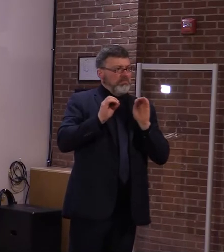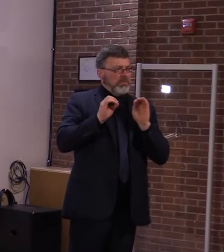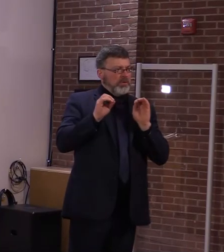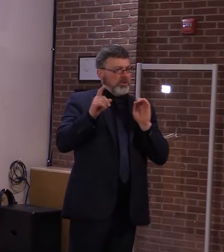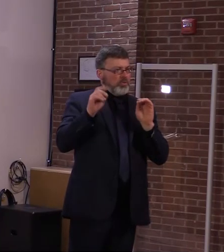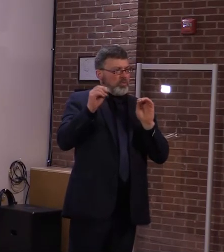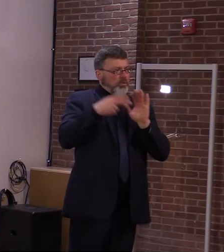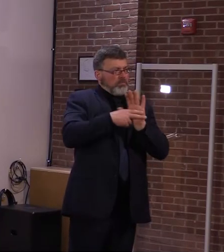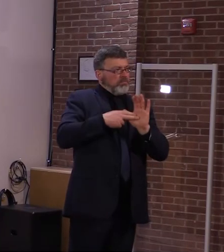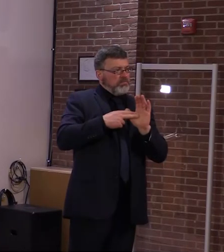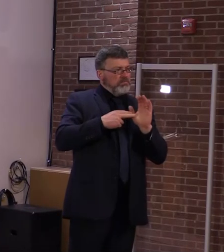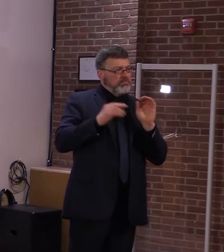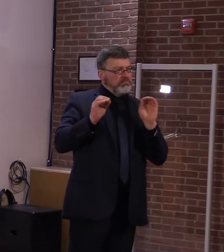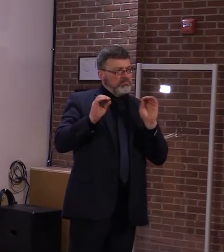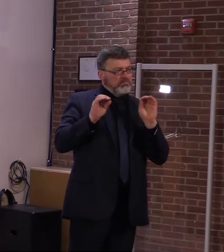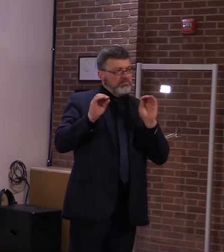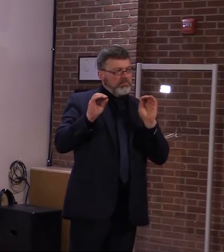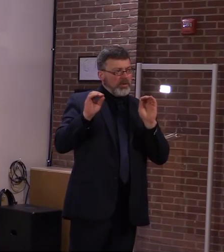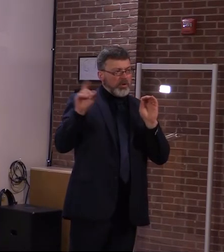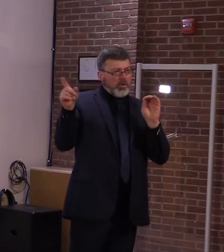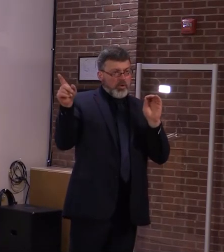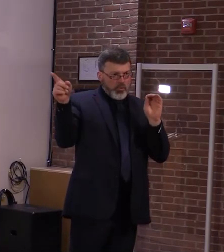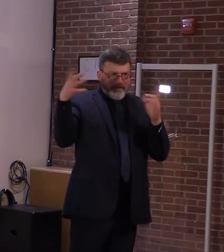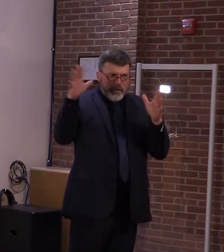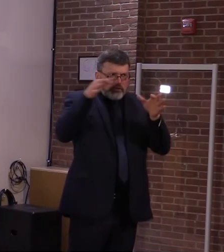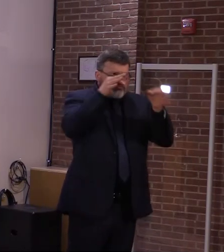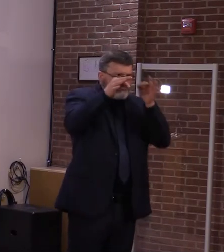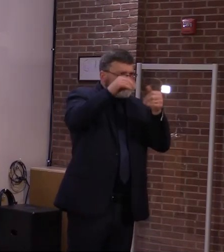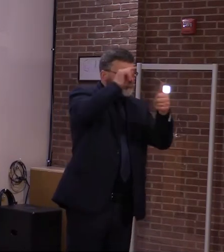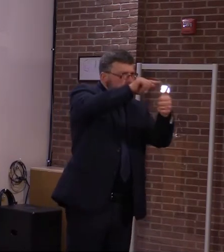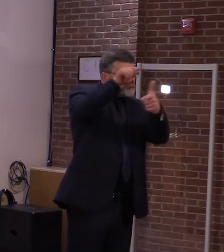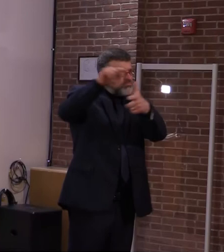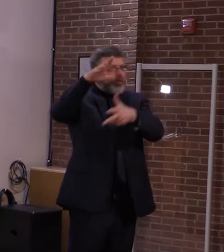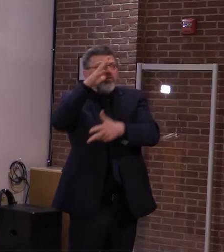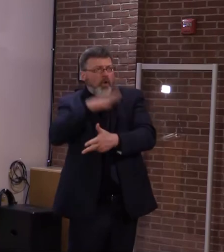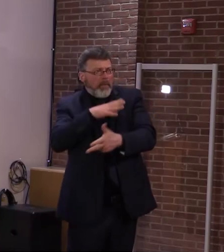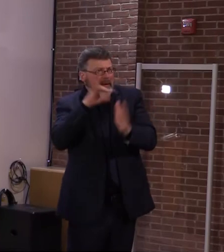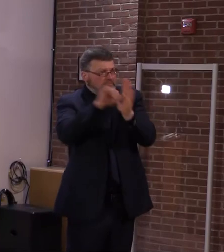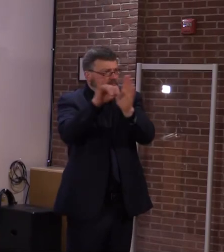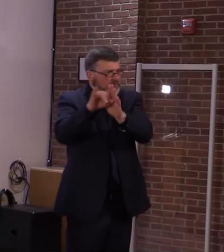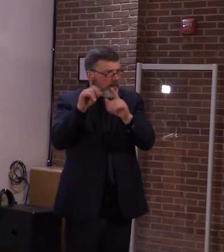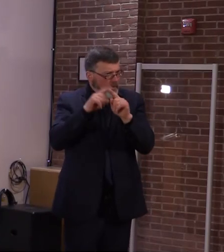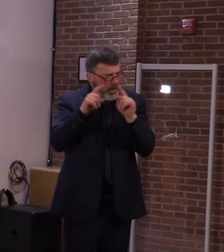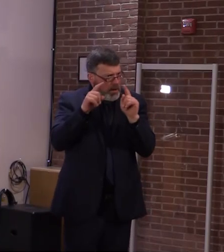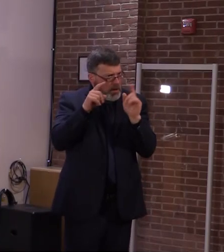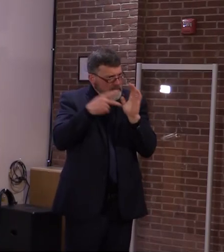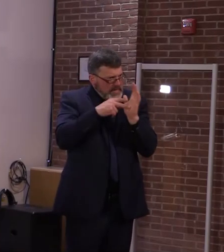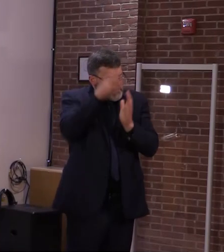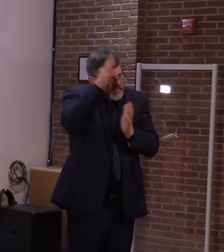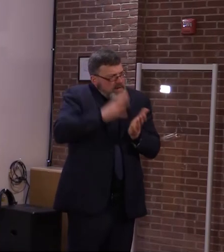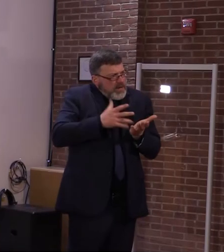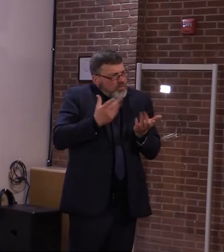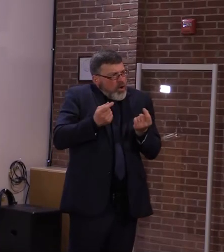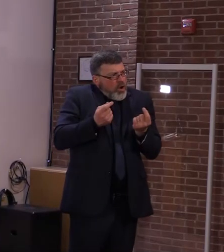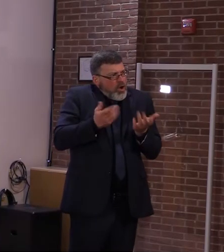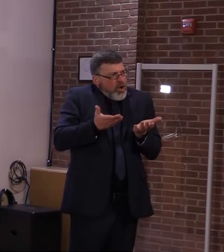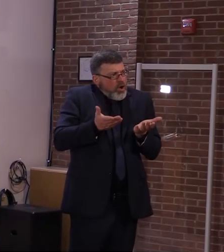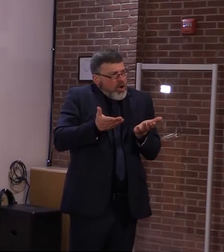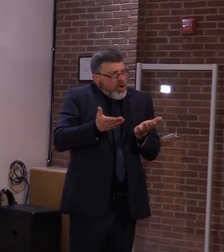there's anecdotally. Yeah, we've recognized the data, which shows that there's less uptake in men than in